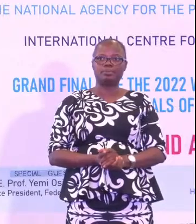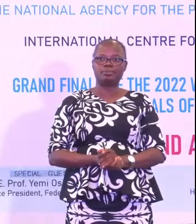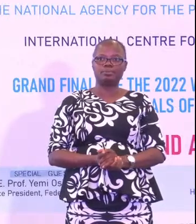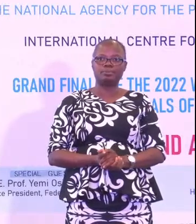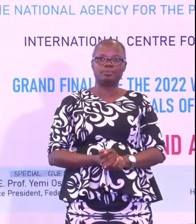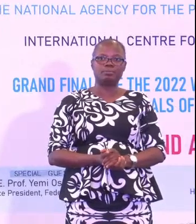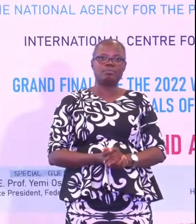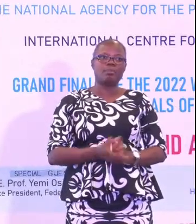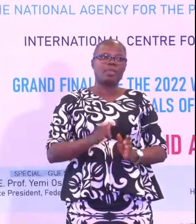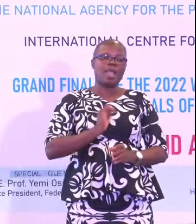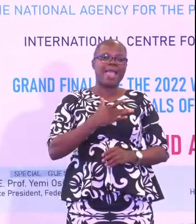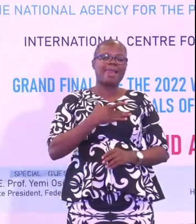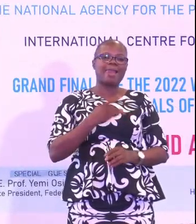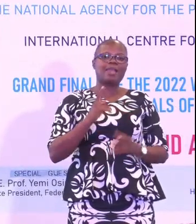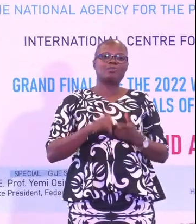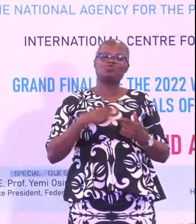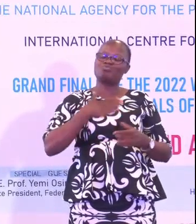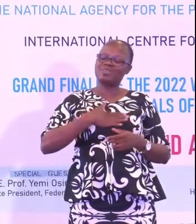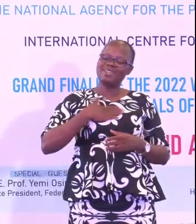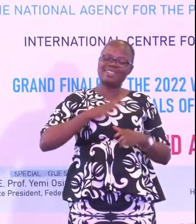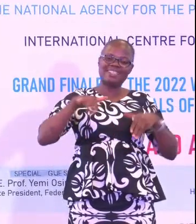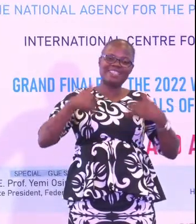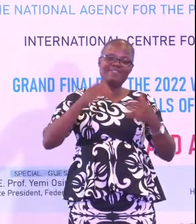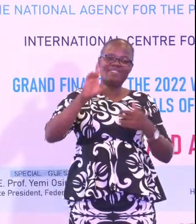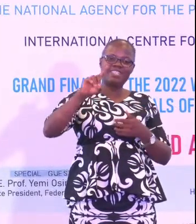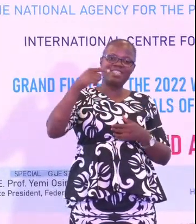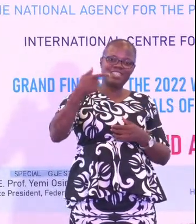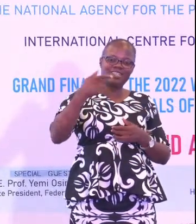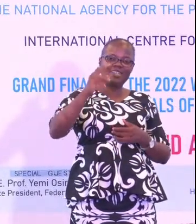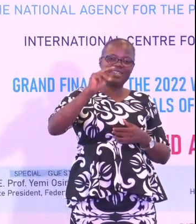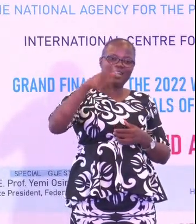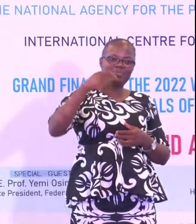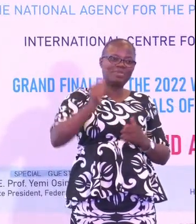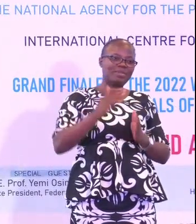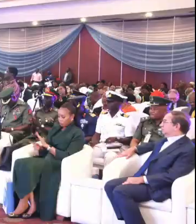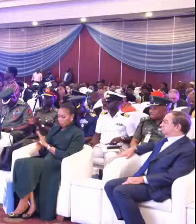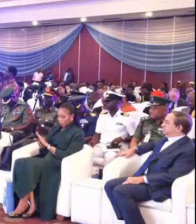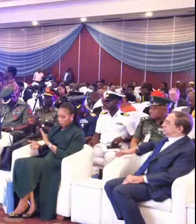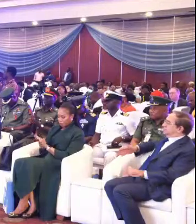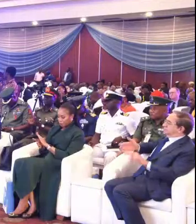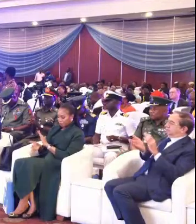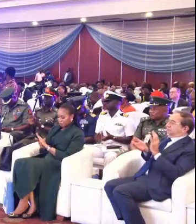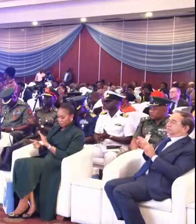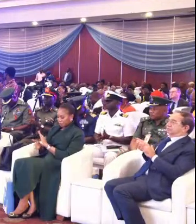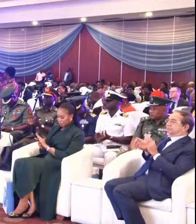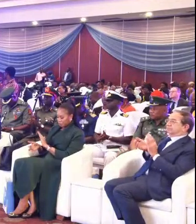I'd like us to please give the Director General of NAPTIP a very big round of applause.